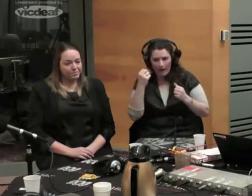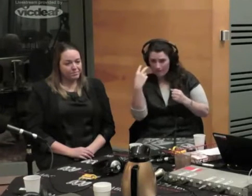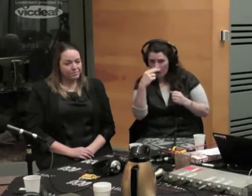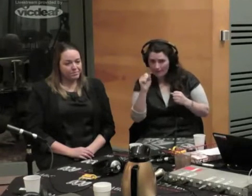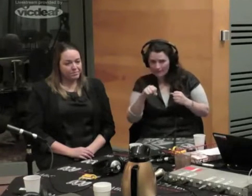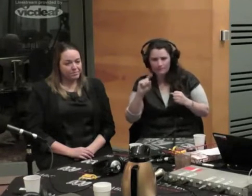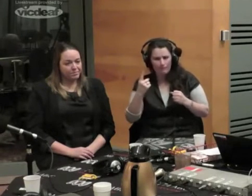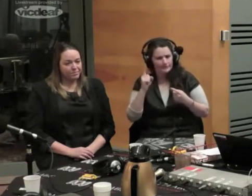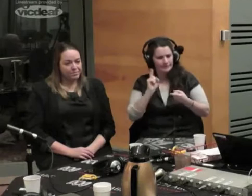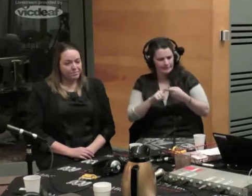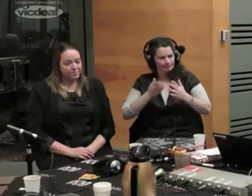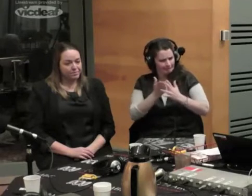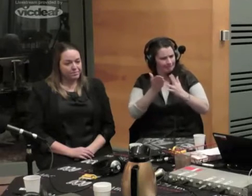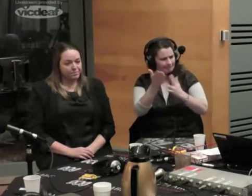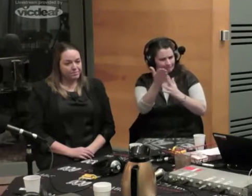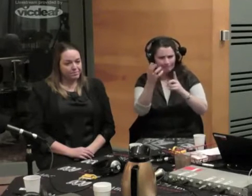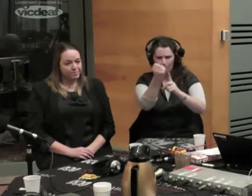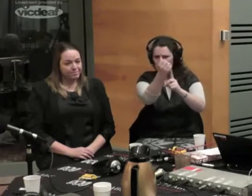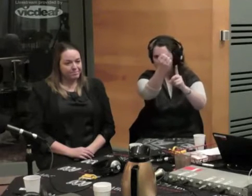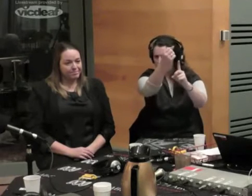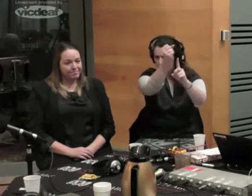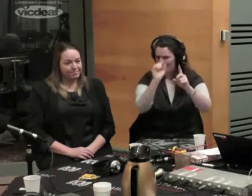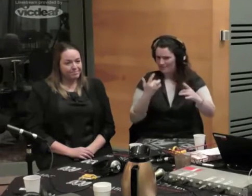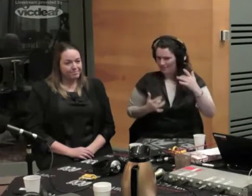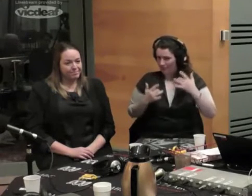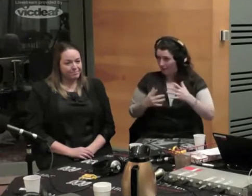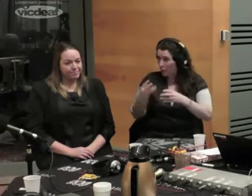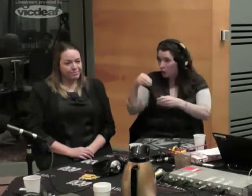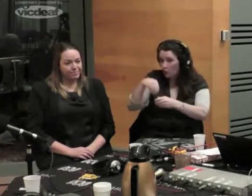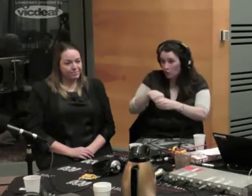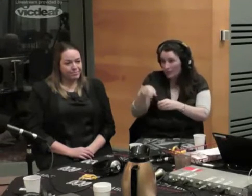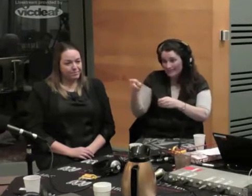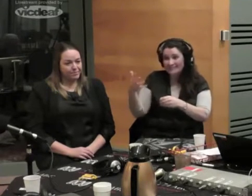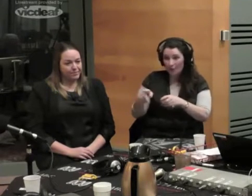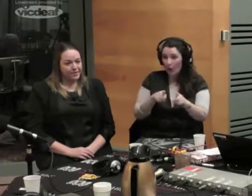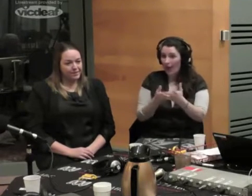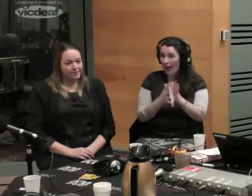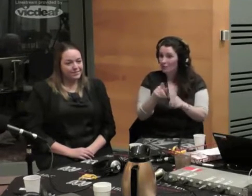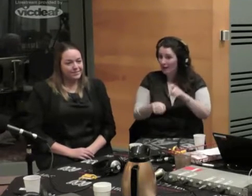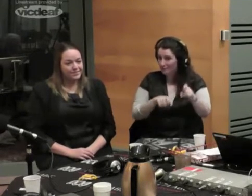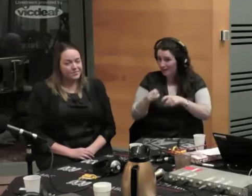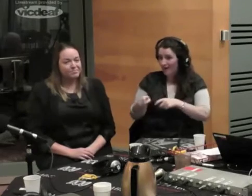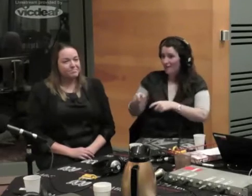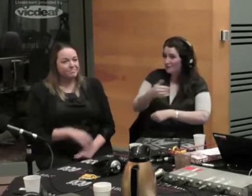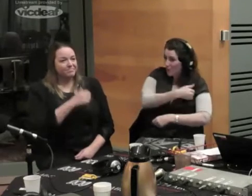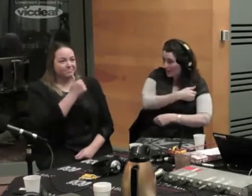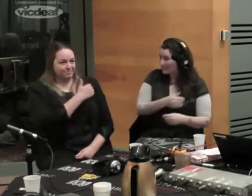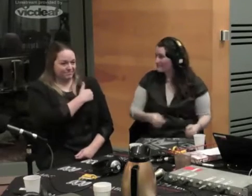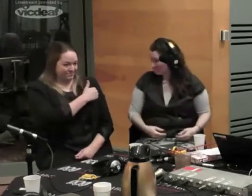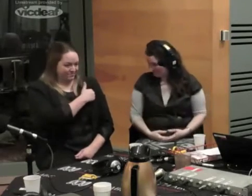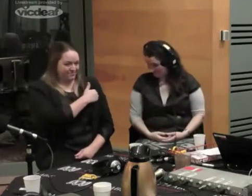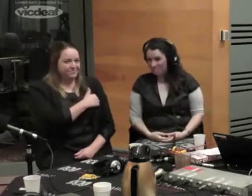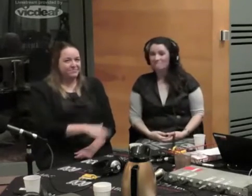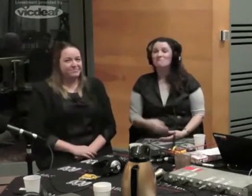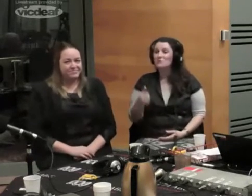it is he wants to do in life, including learning to ride a bicycle. Incredibly topically. Graham, good morning to you. Good morning, John. Good to see you, and